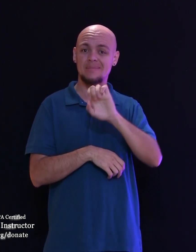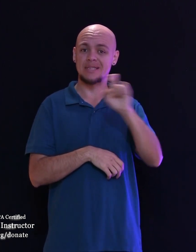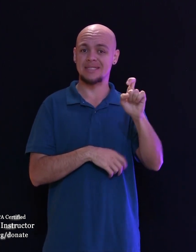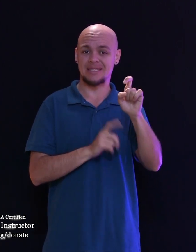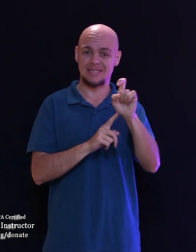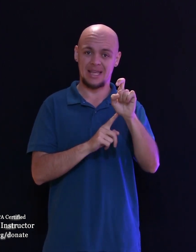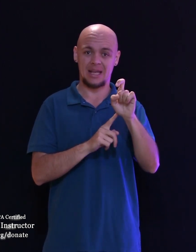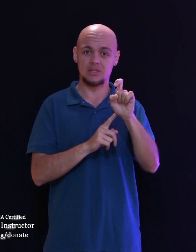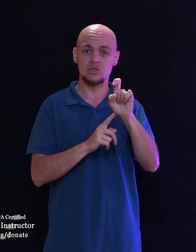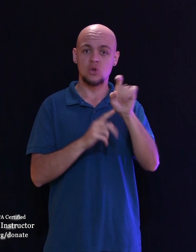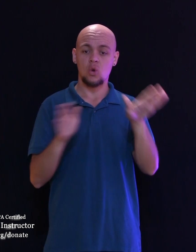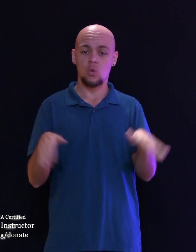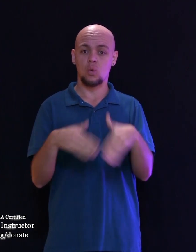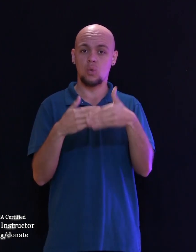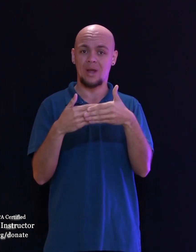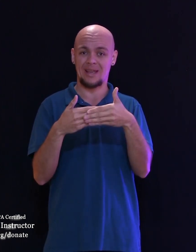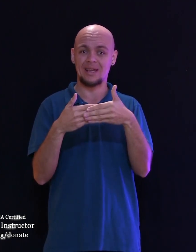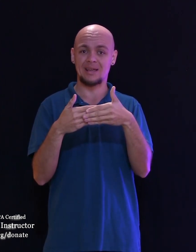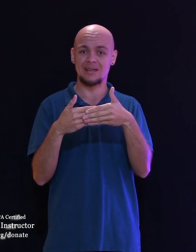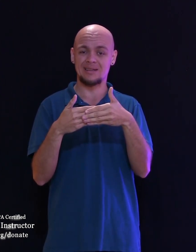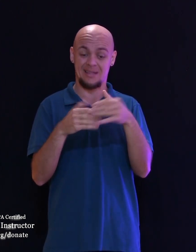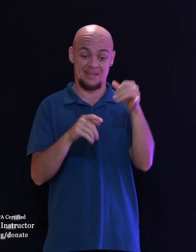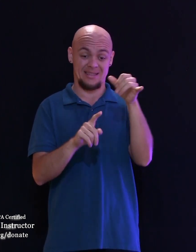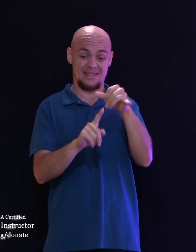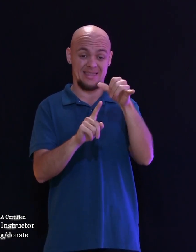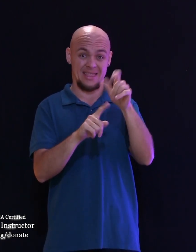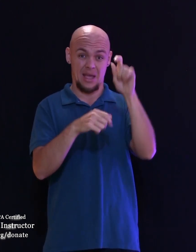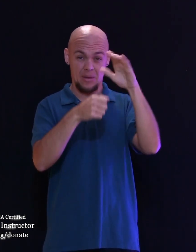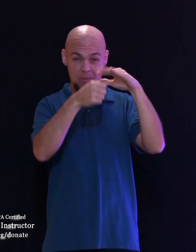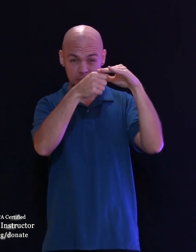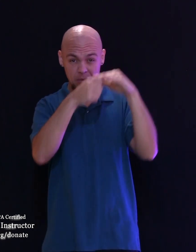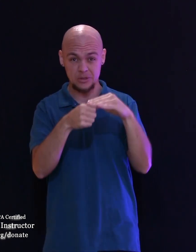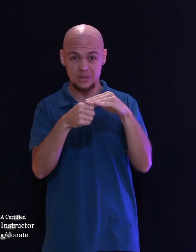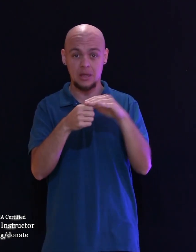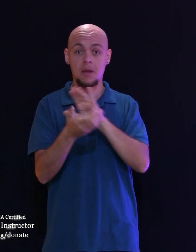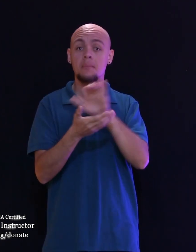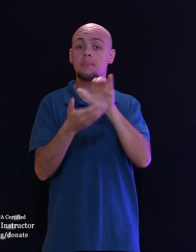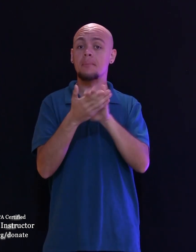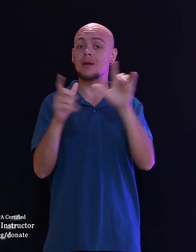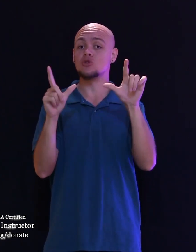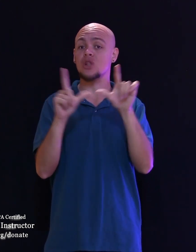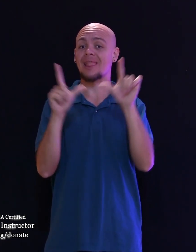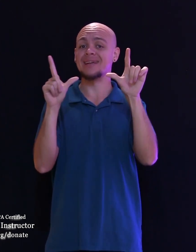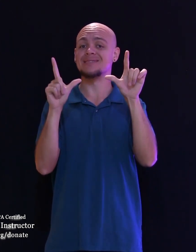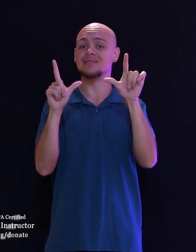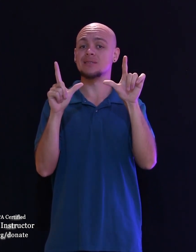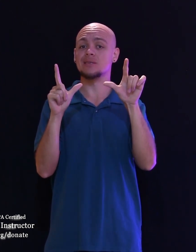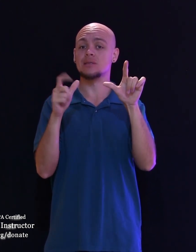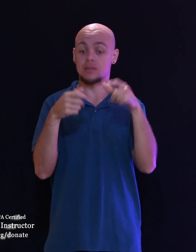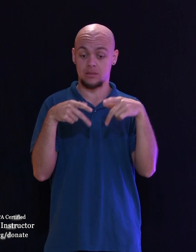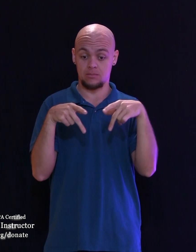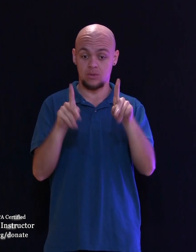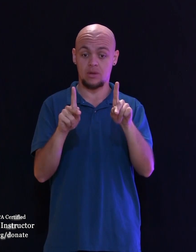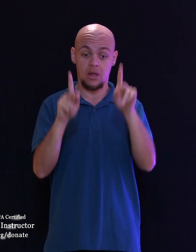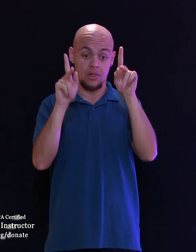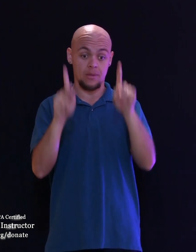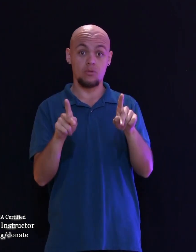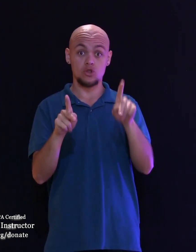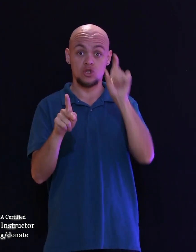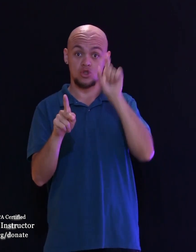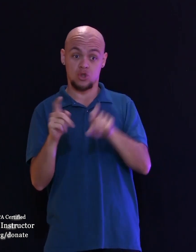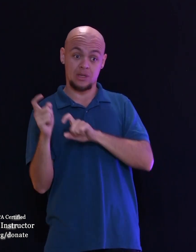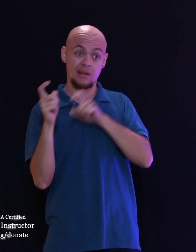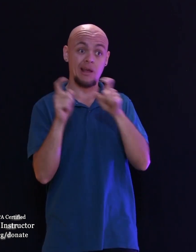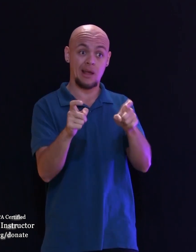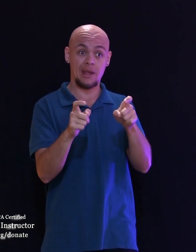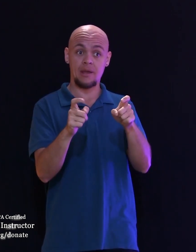won't do the floral arrangements for same-sex weddings, marriage licenses when the person who's supposed to issue the